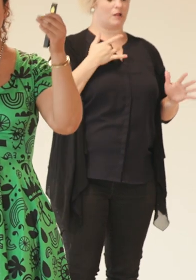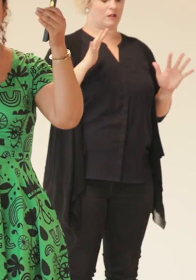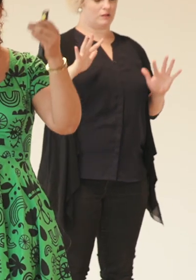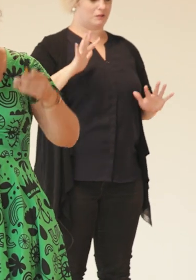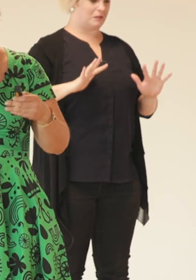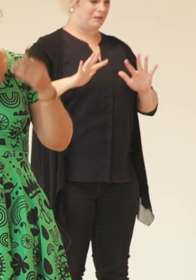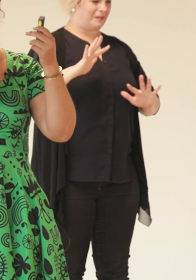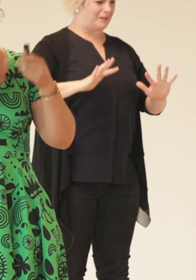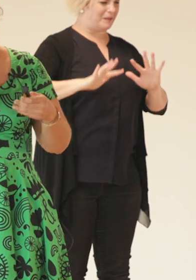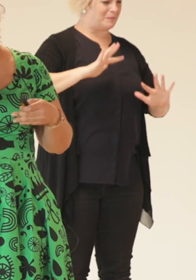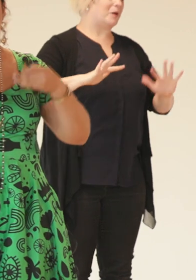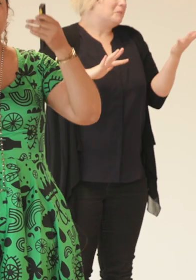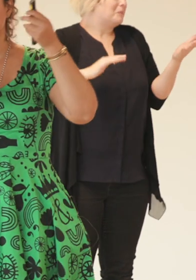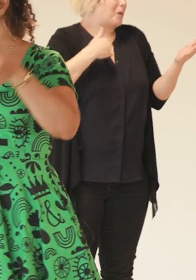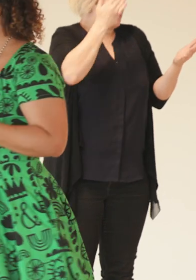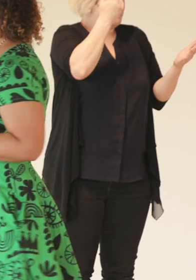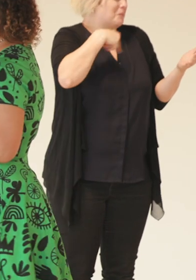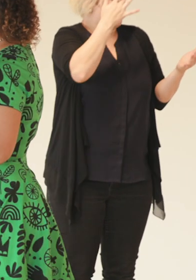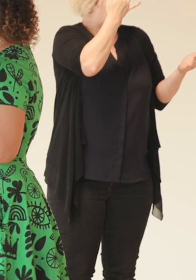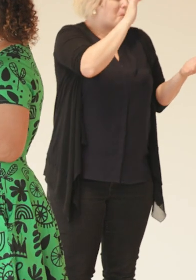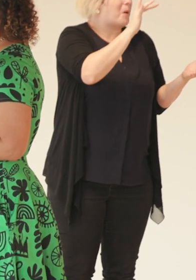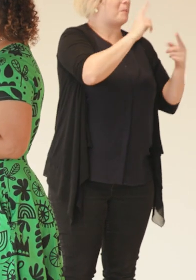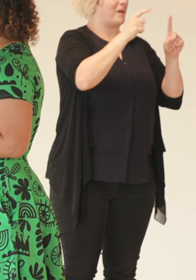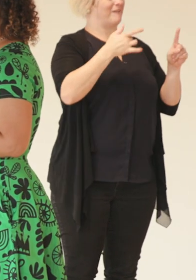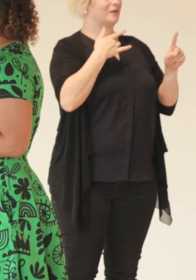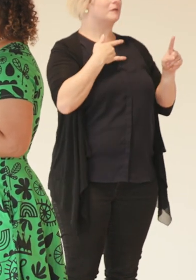like part of it's me and part of it is something else.